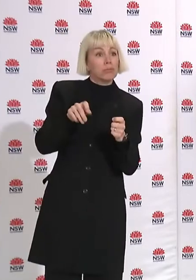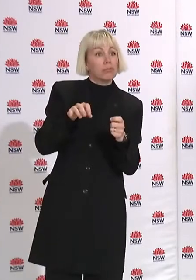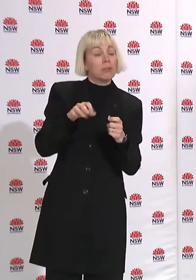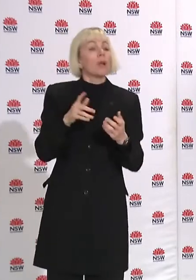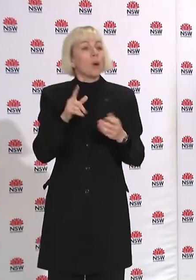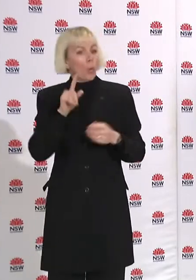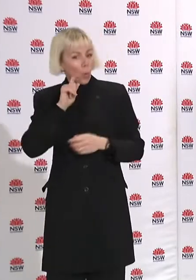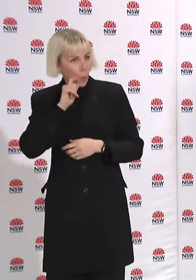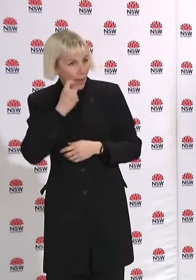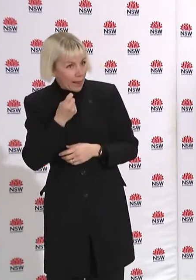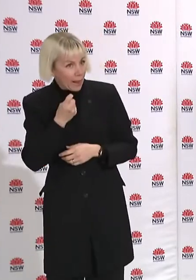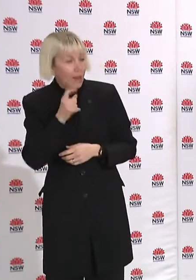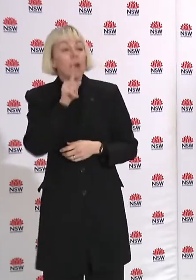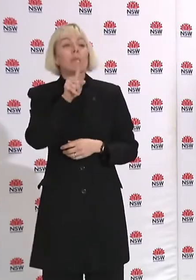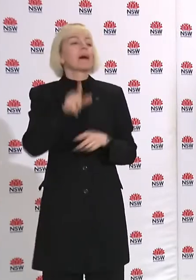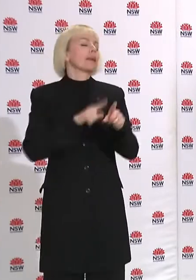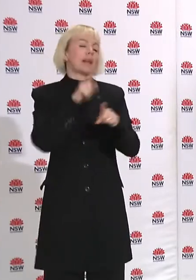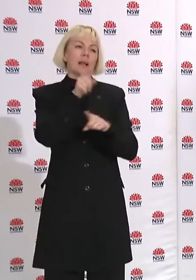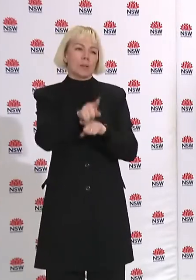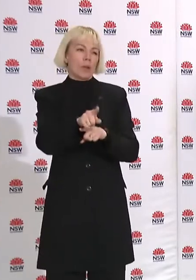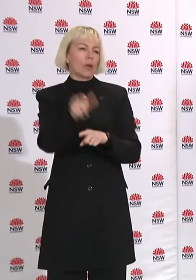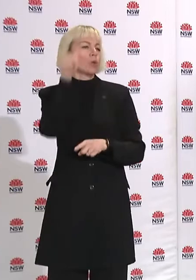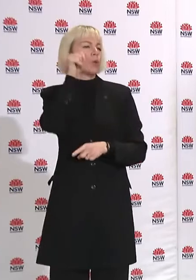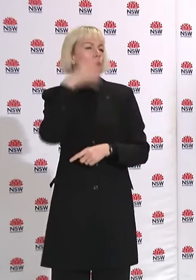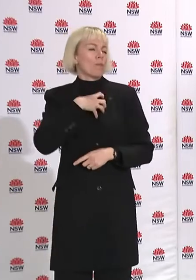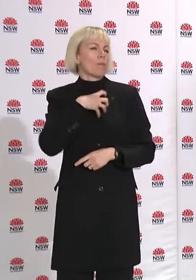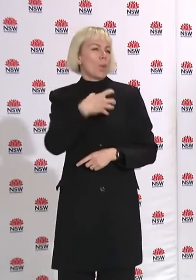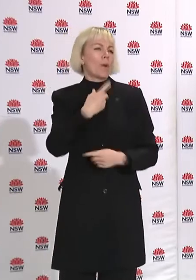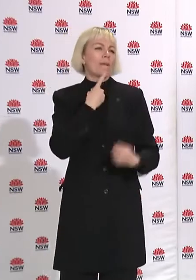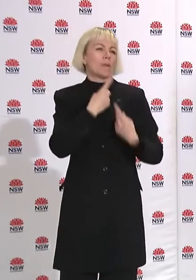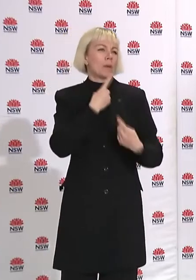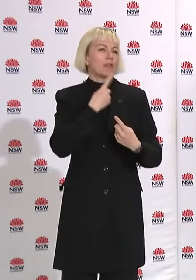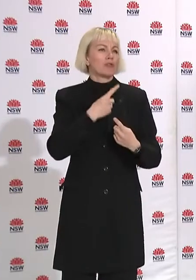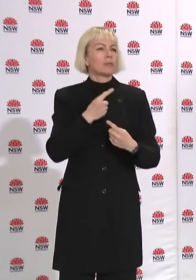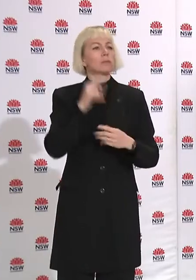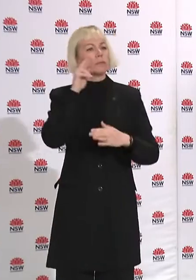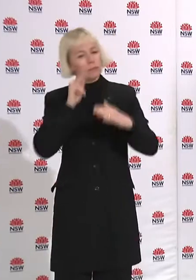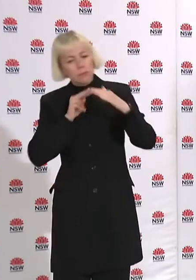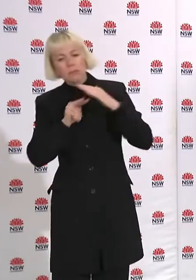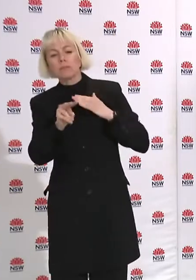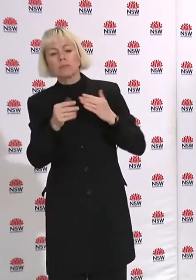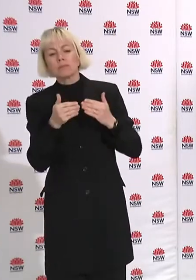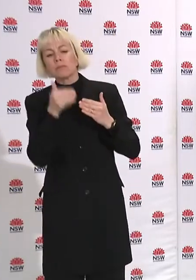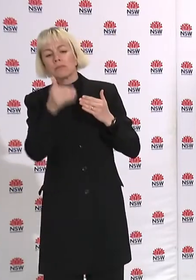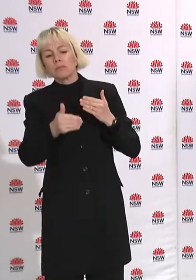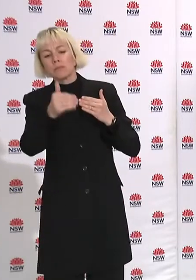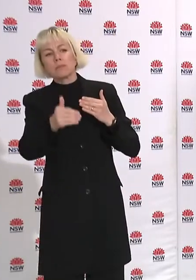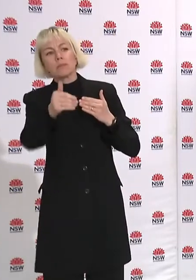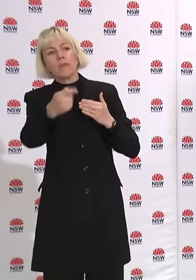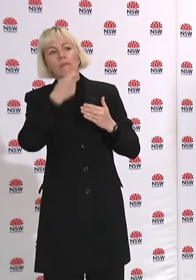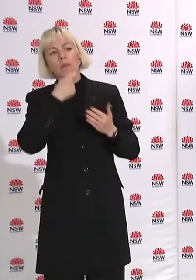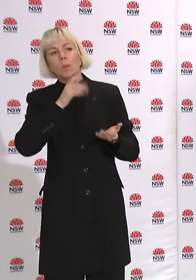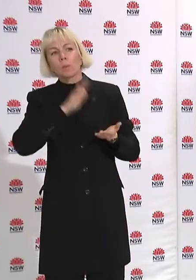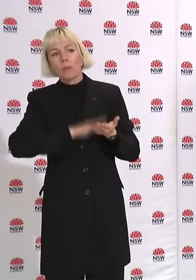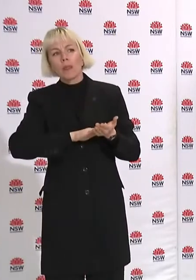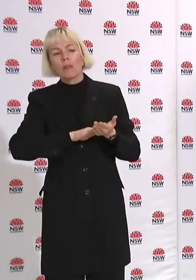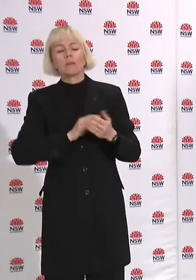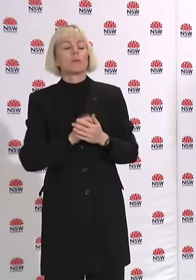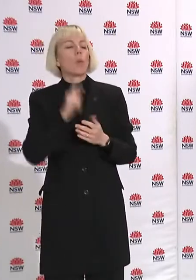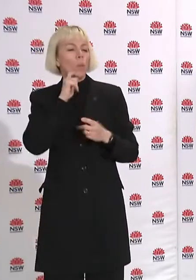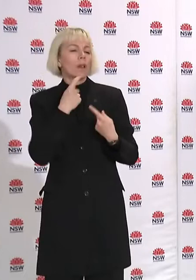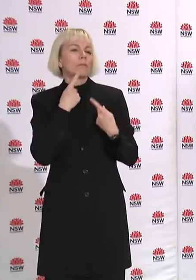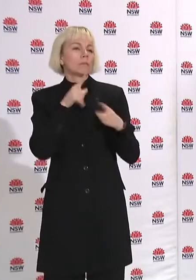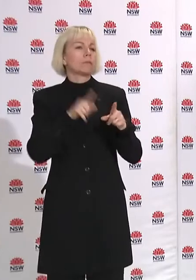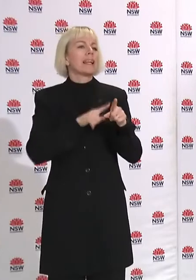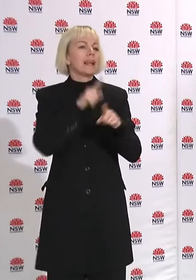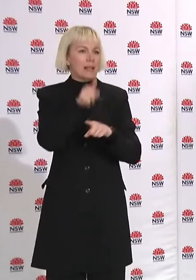clearer view next week on what August, September and October look like for our citizens around the state. And our strategy remains